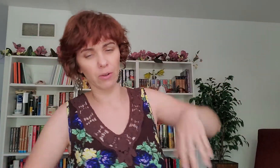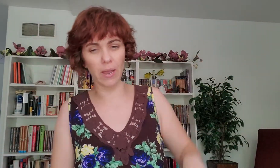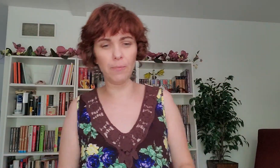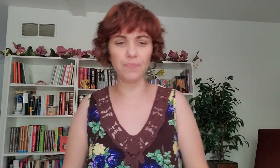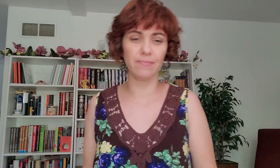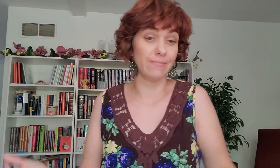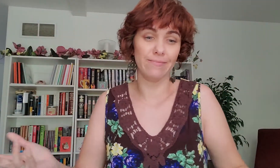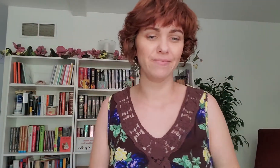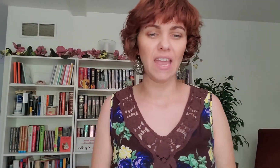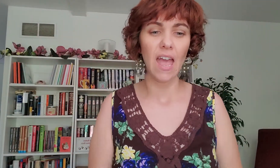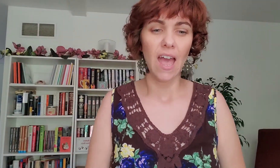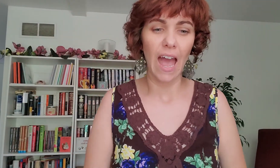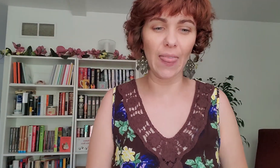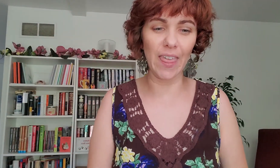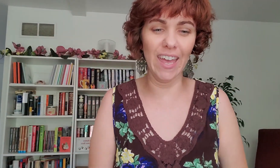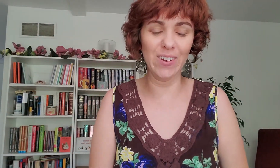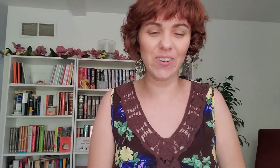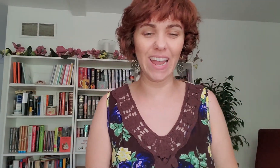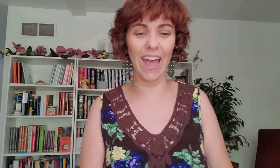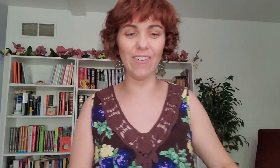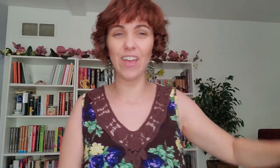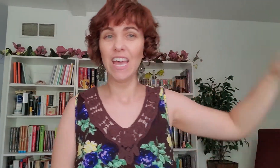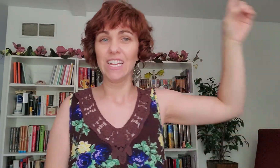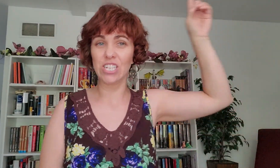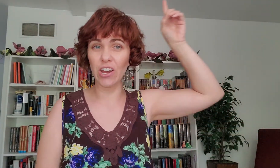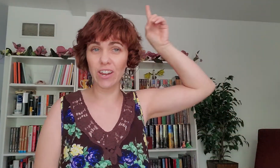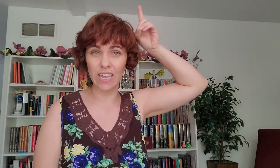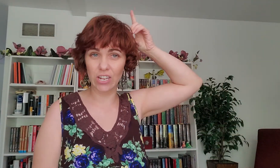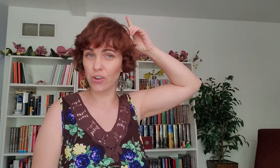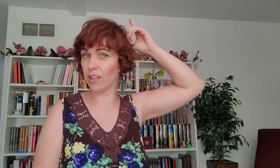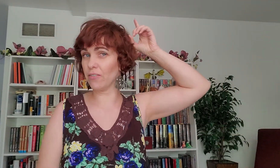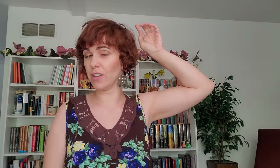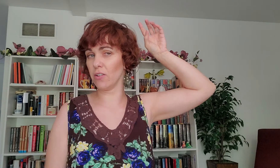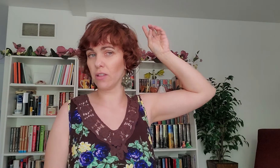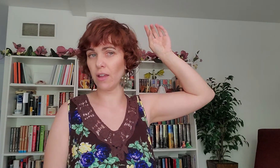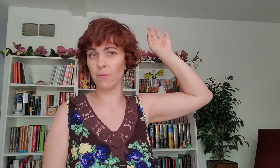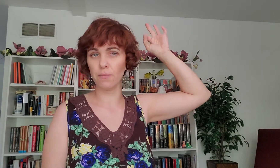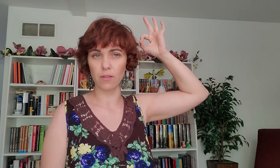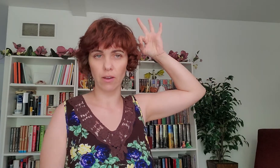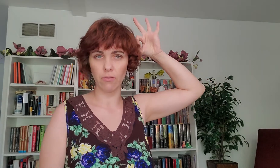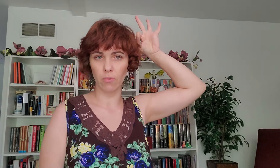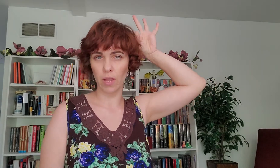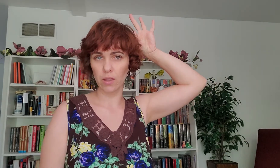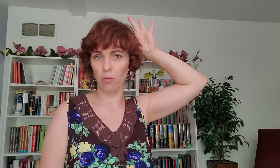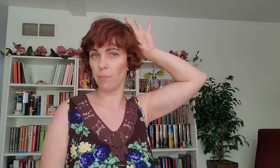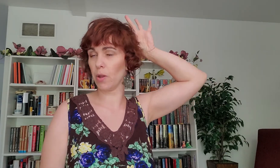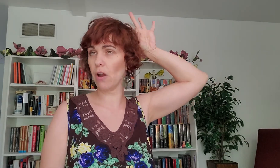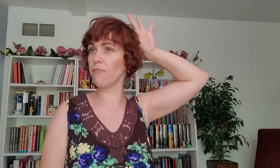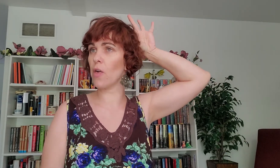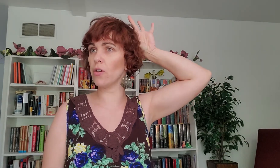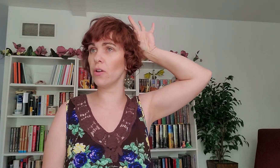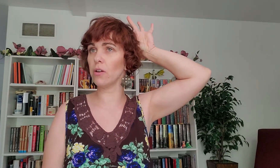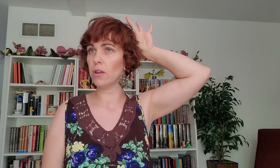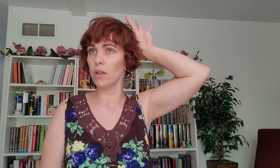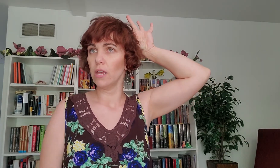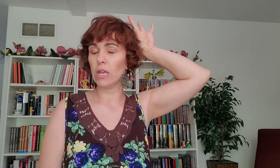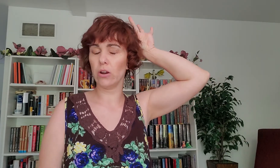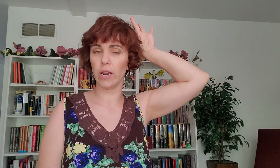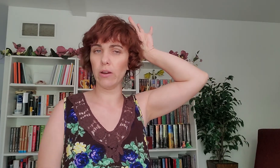okay. And then we have Cherokee Trail of Tears. Sorry, wrong way. So we put our feather in our hair again